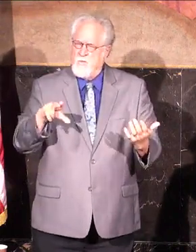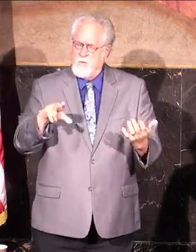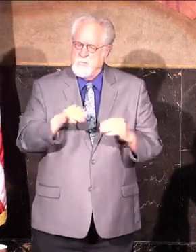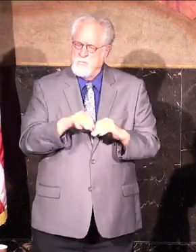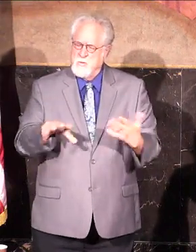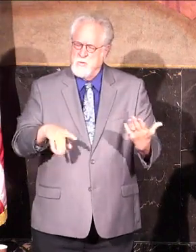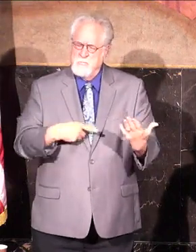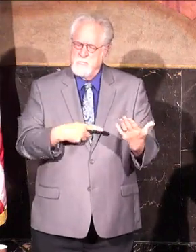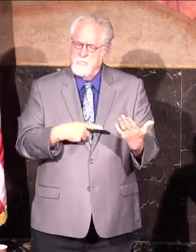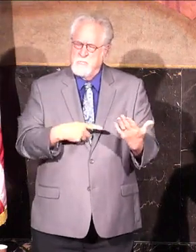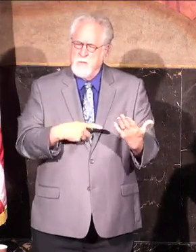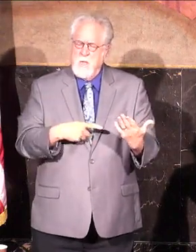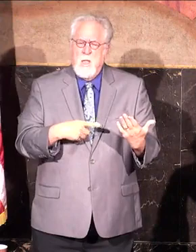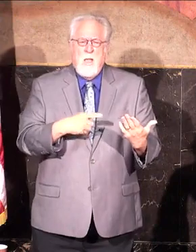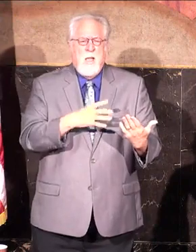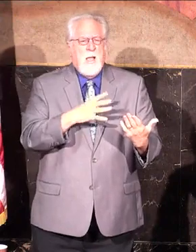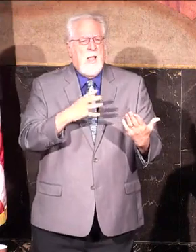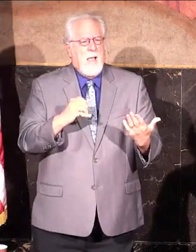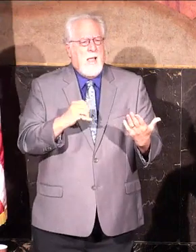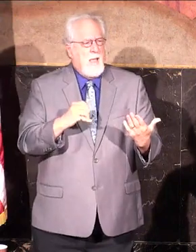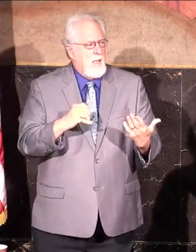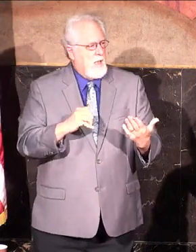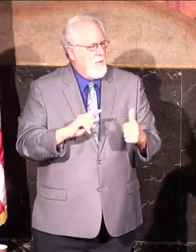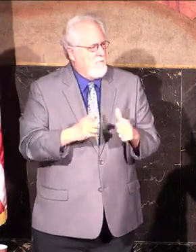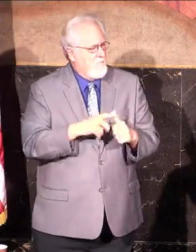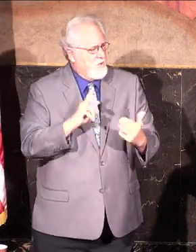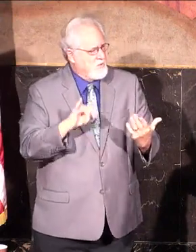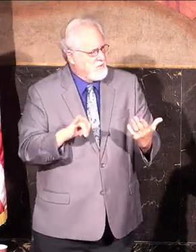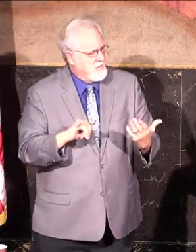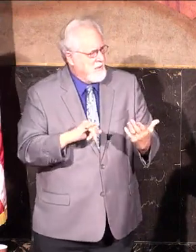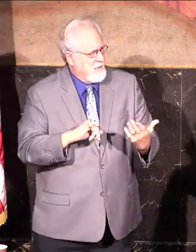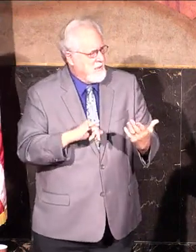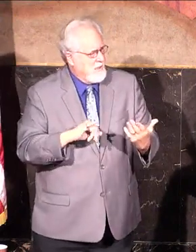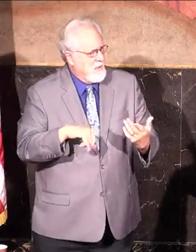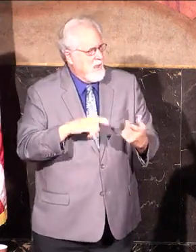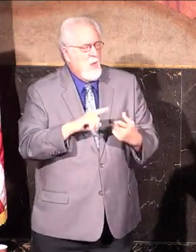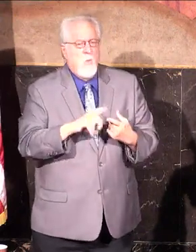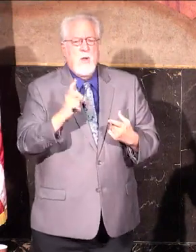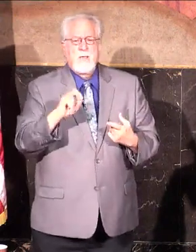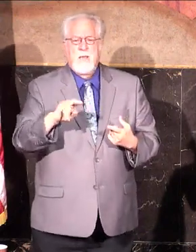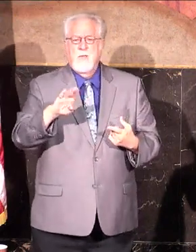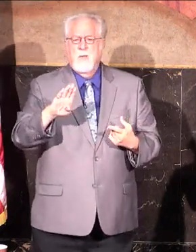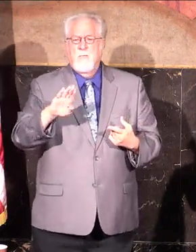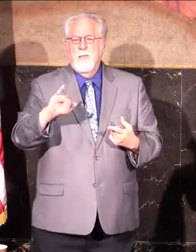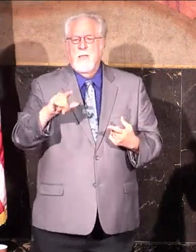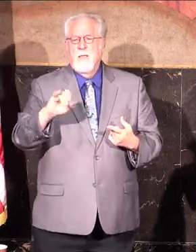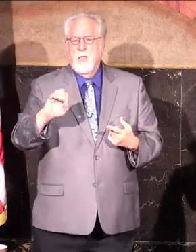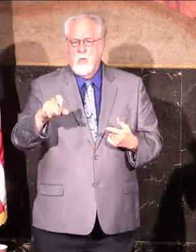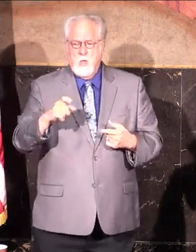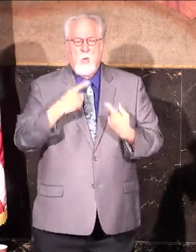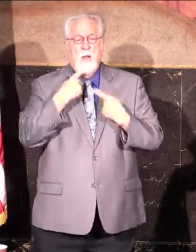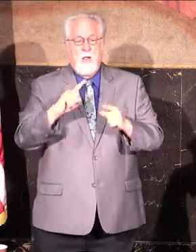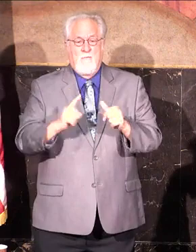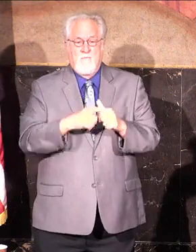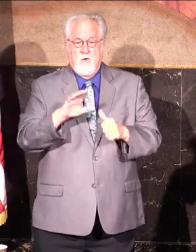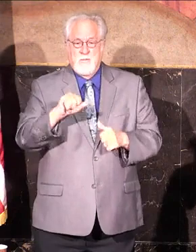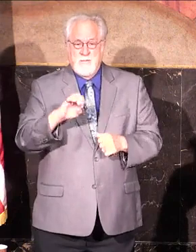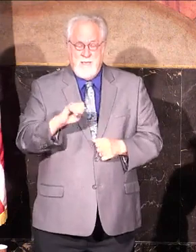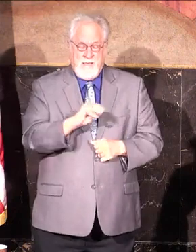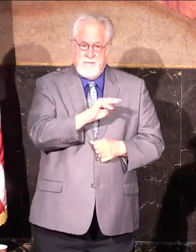all over the state. The first day when Governor and Dr. Bu announced the first case early in